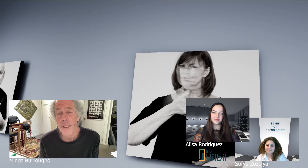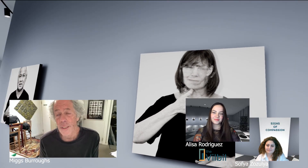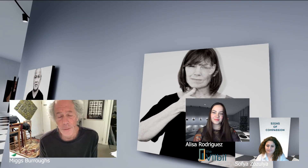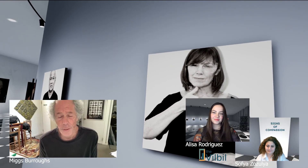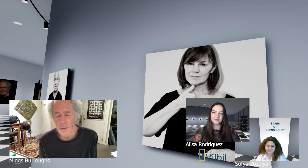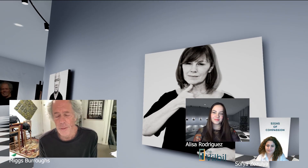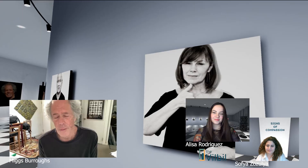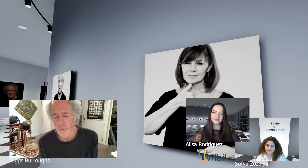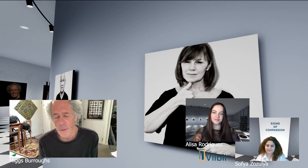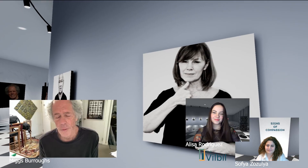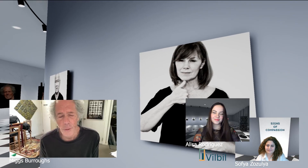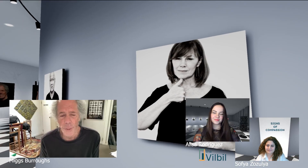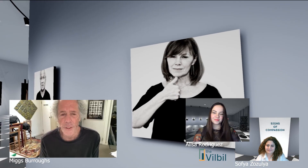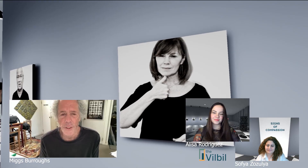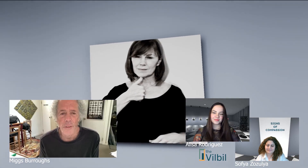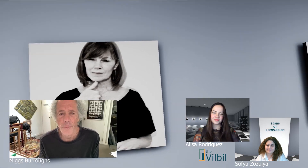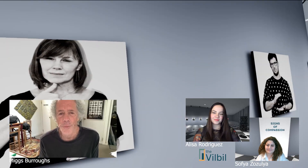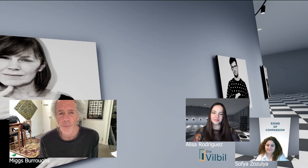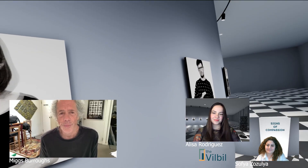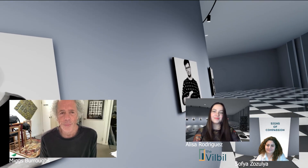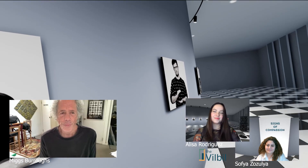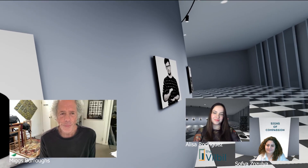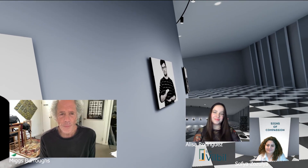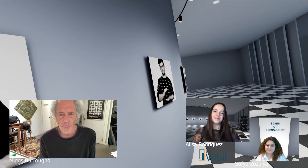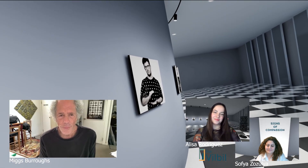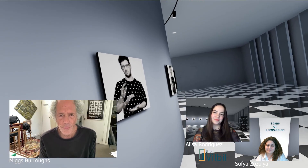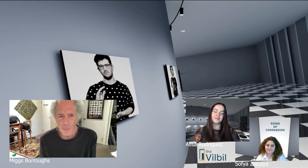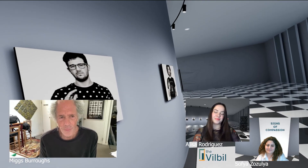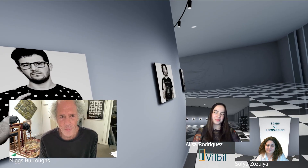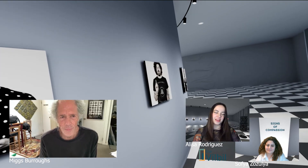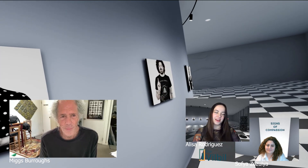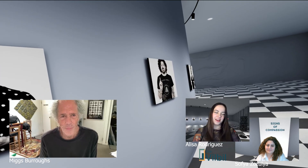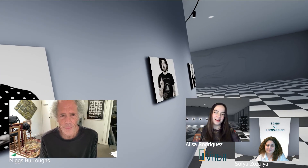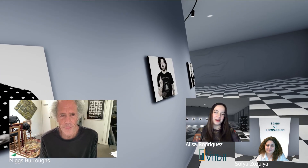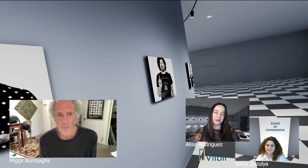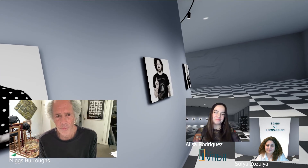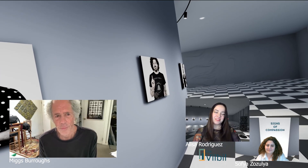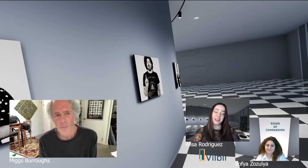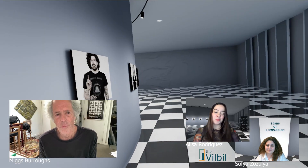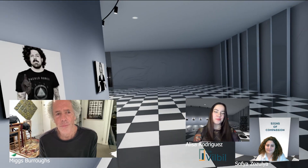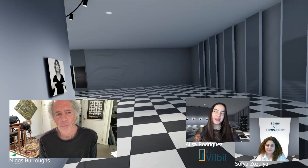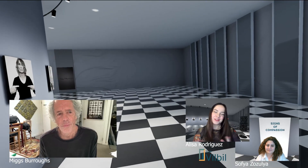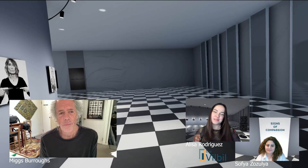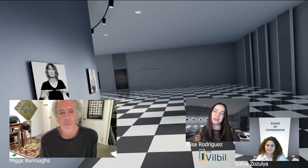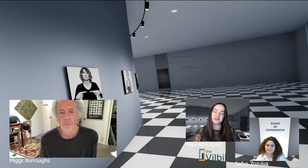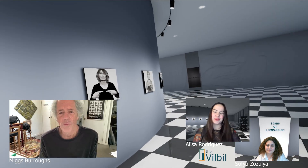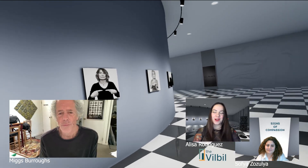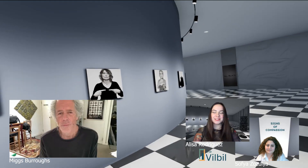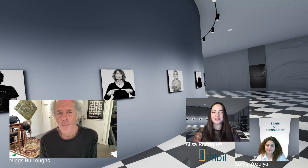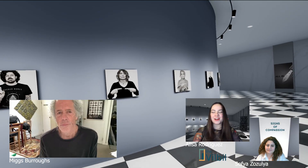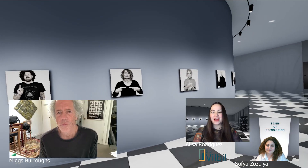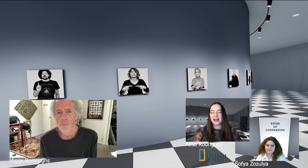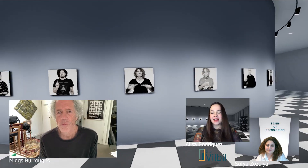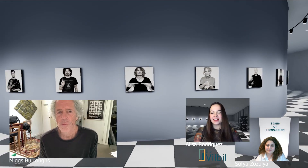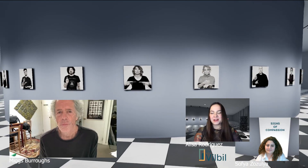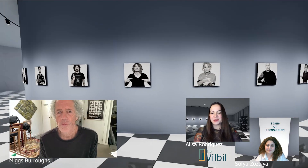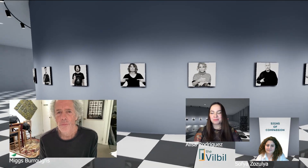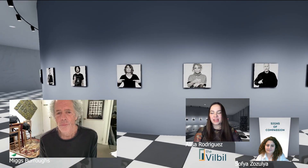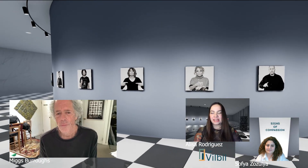plea for compassion. Mm-hmm. Well, thank you so much for your answer. And